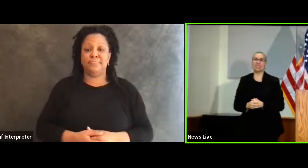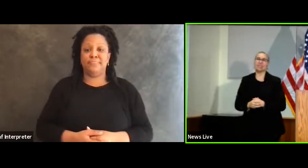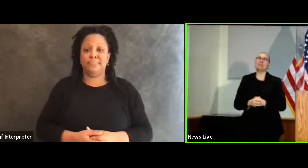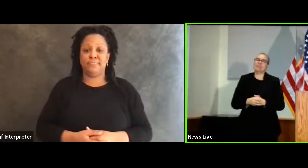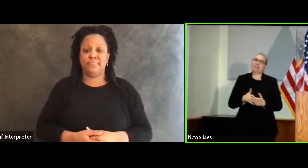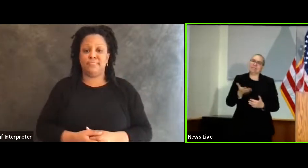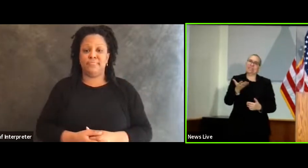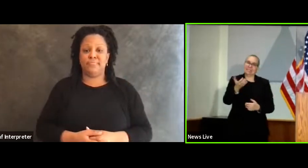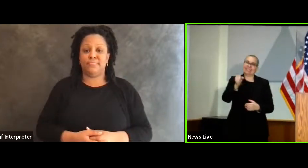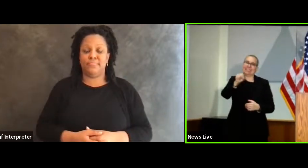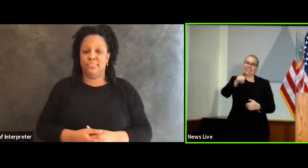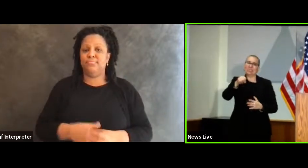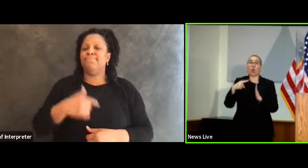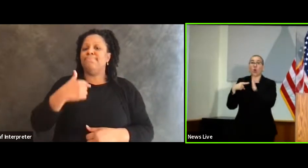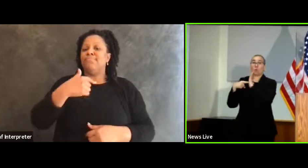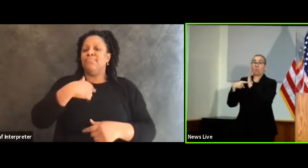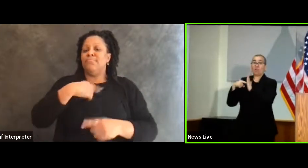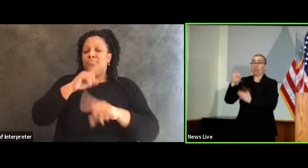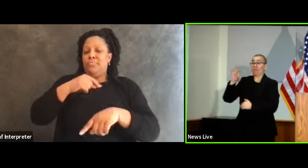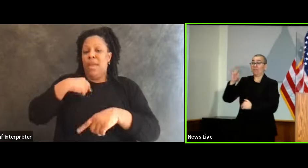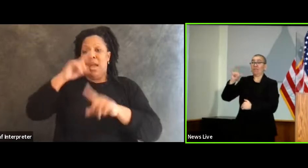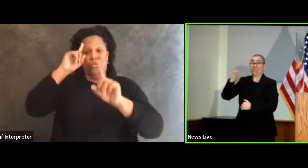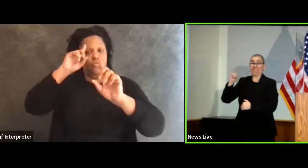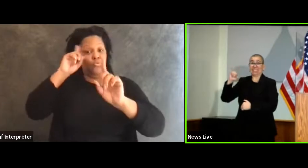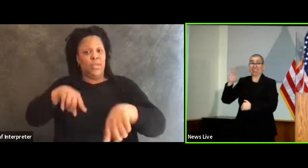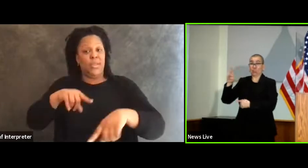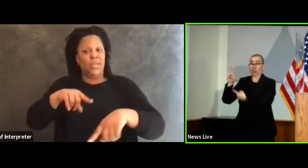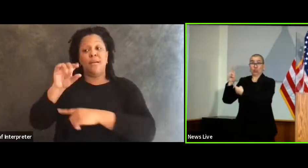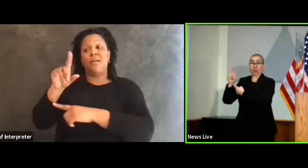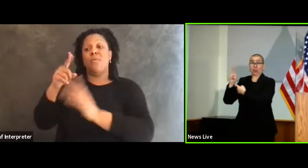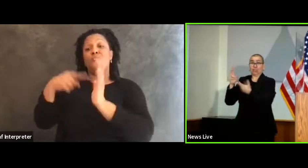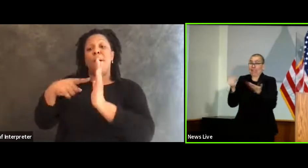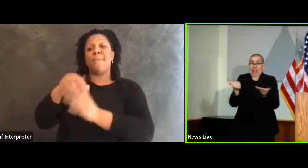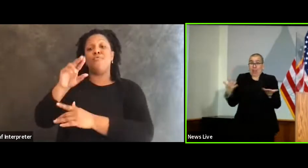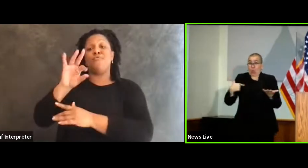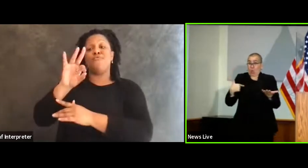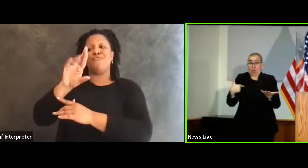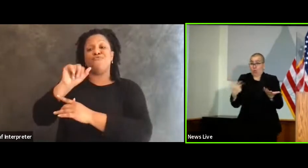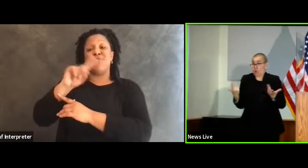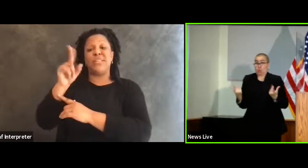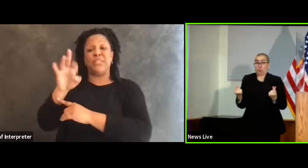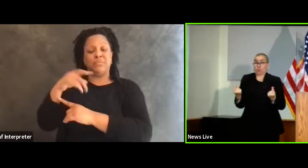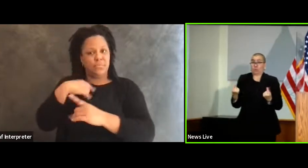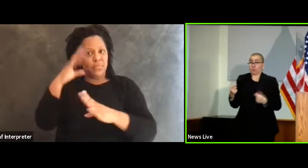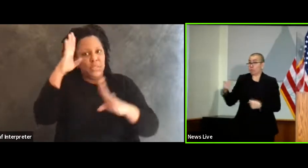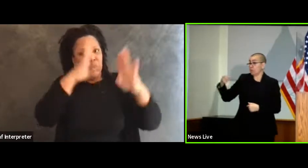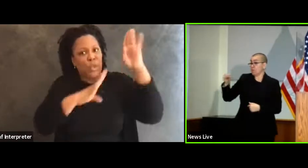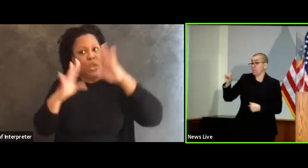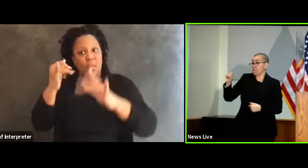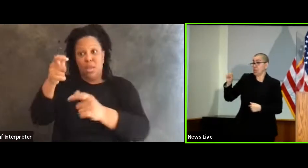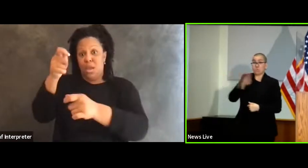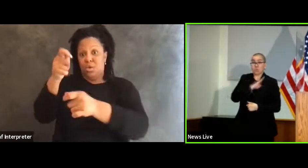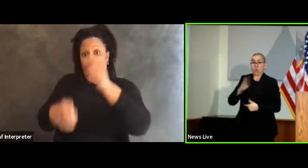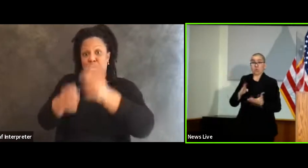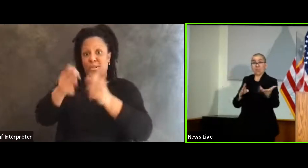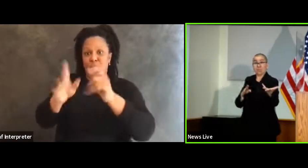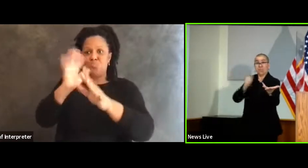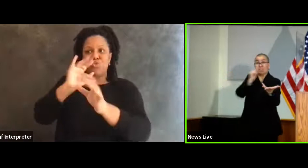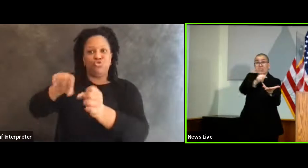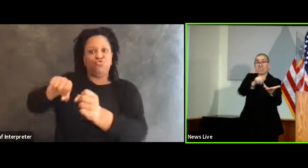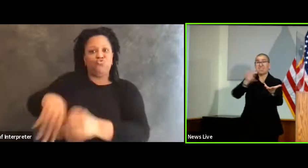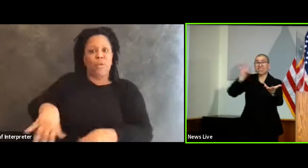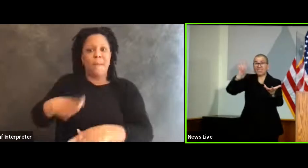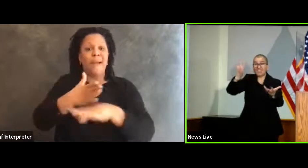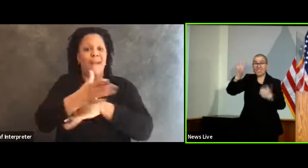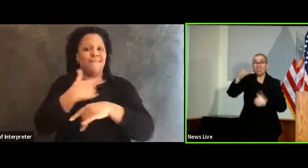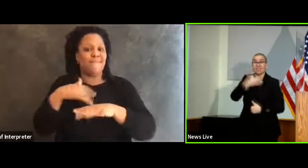about anything I do leaves with me if it's that way. And the post board, while the terms extend, and you saw we had 7 new members of the post board, I think anything